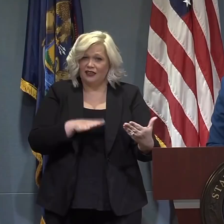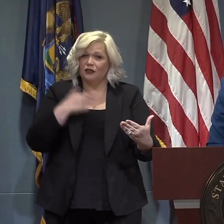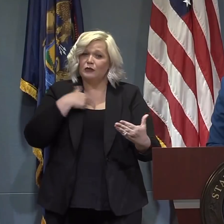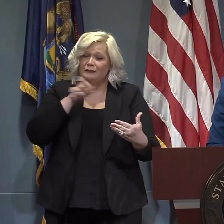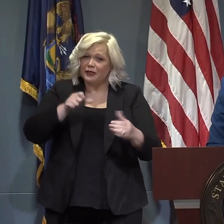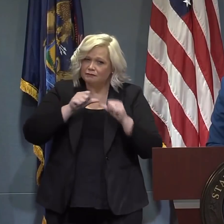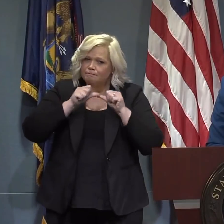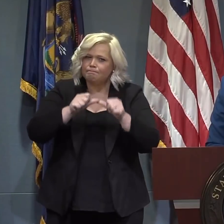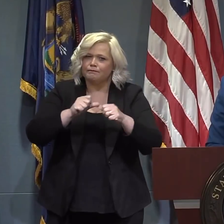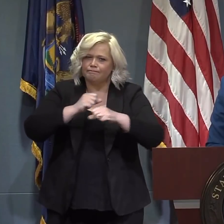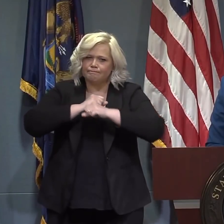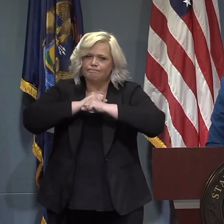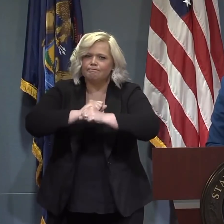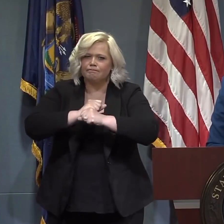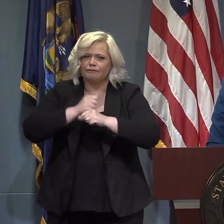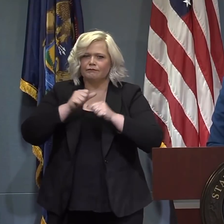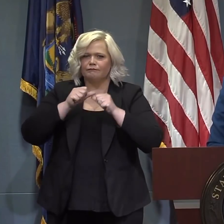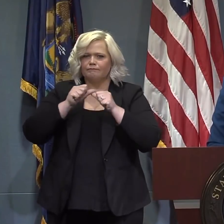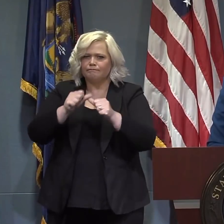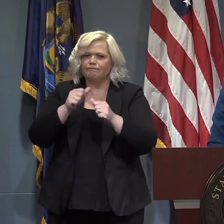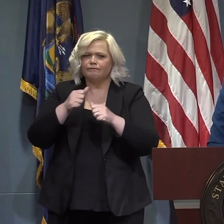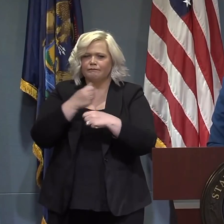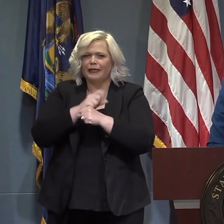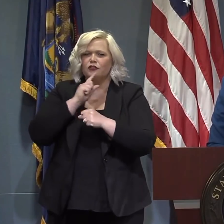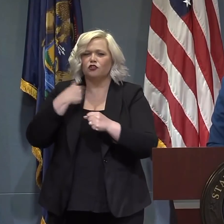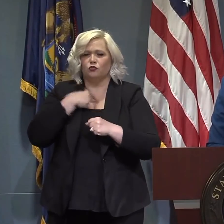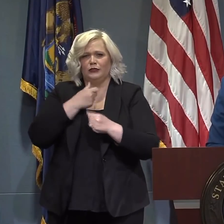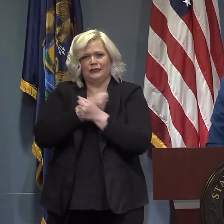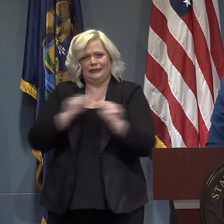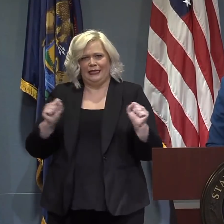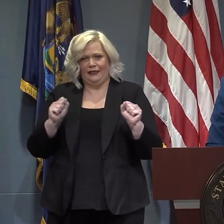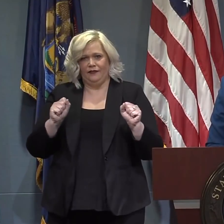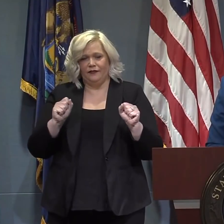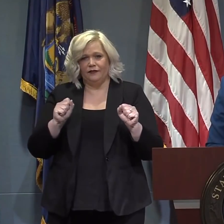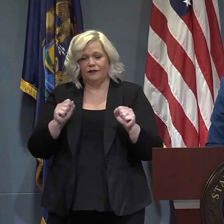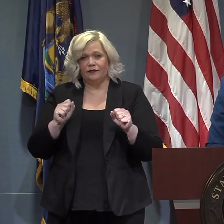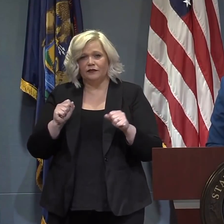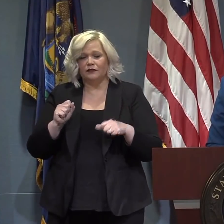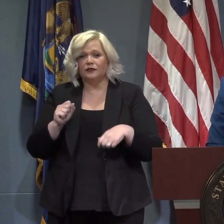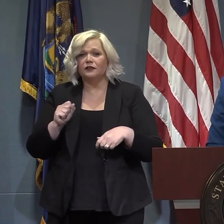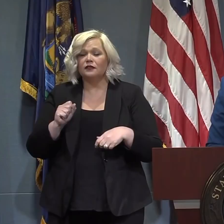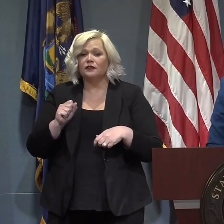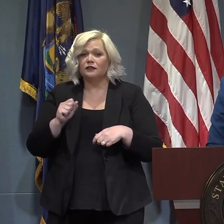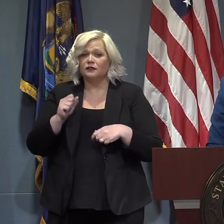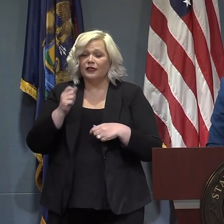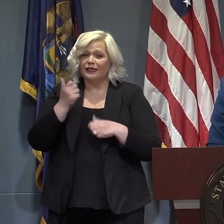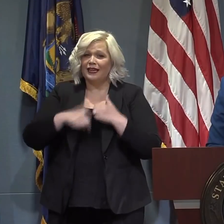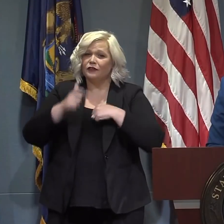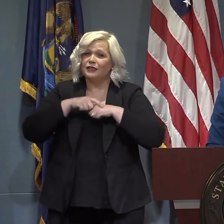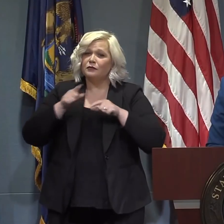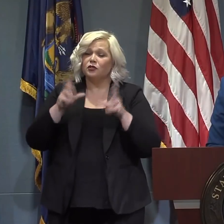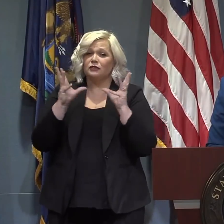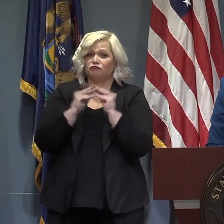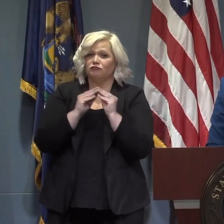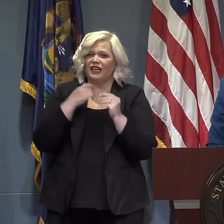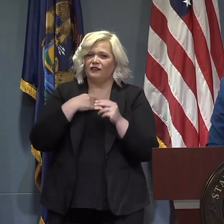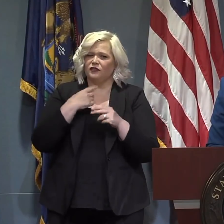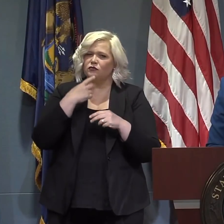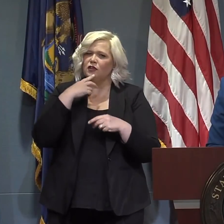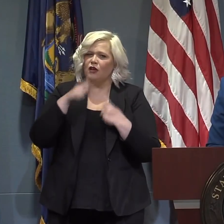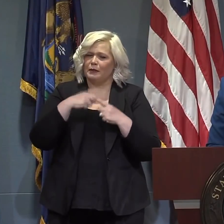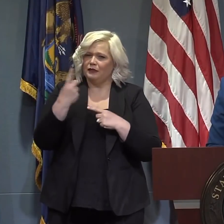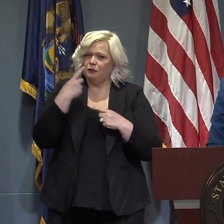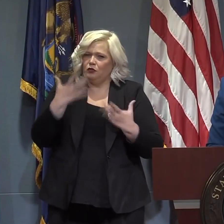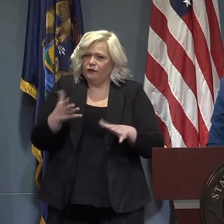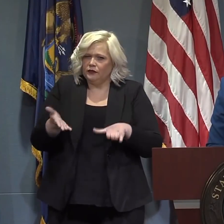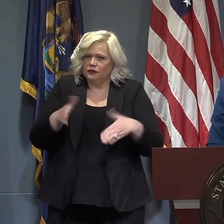ourselves safe. Every once in a while during these press conferences, I want to take a minute to mention a Michigander who lost their